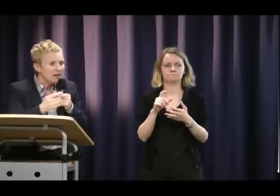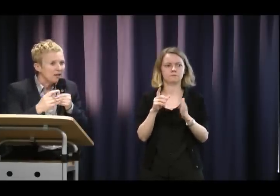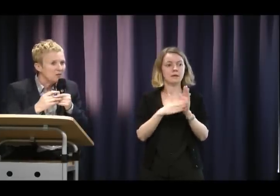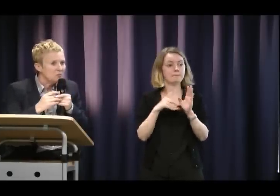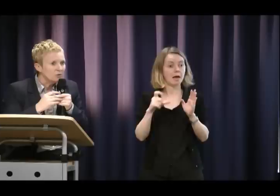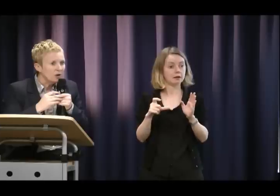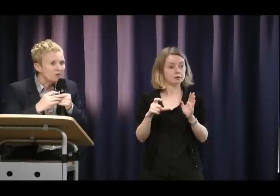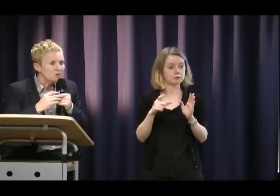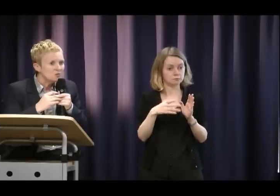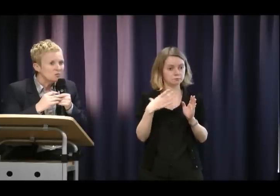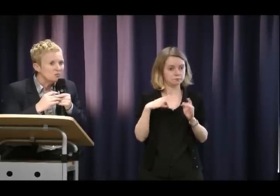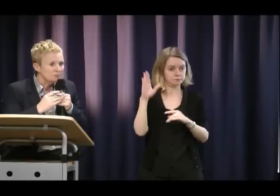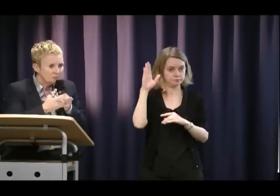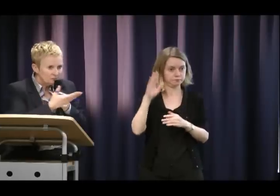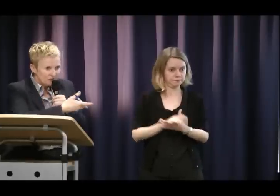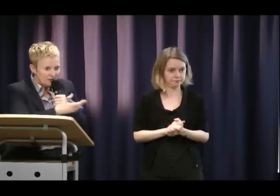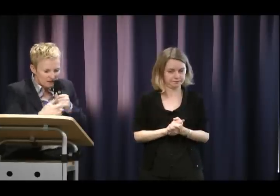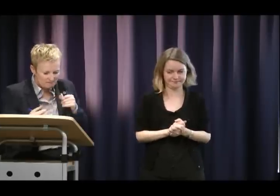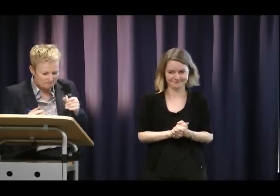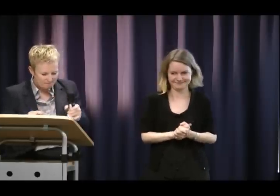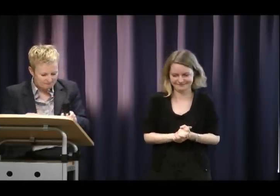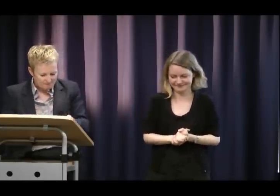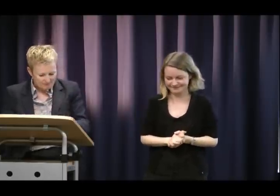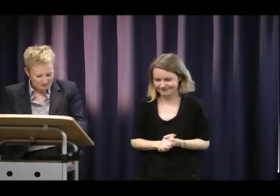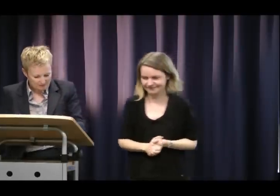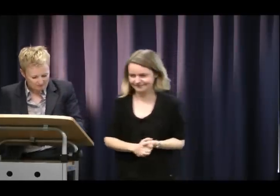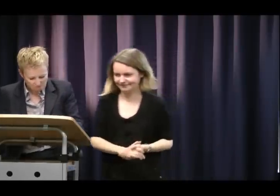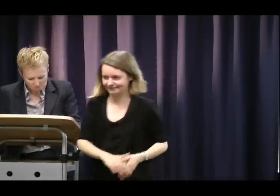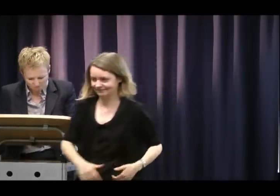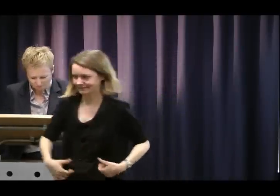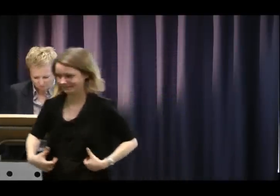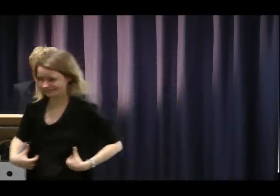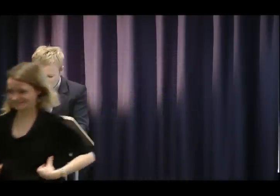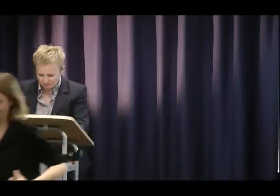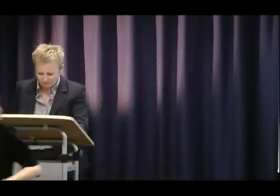think Mac would like to come up.